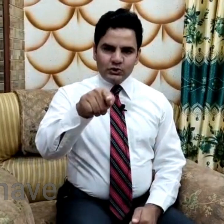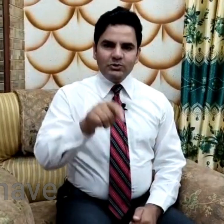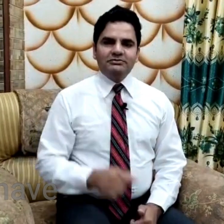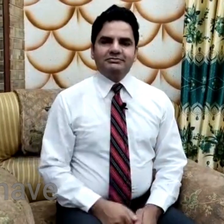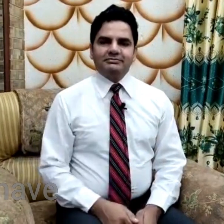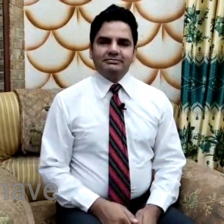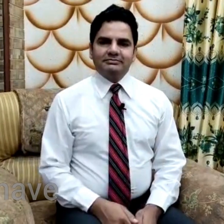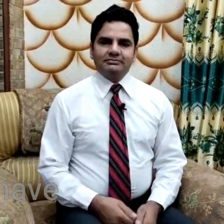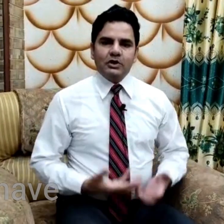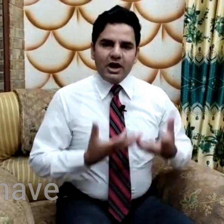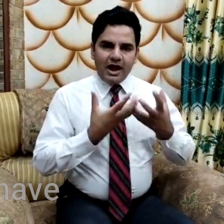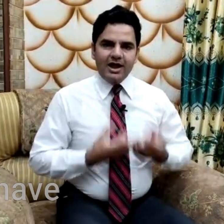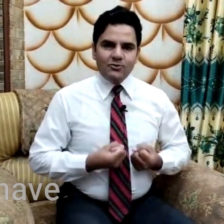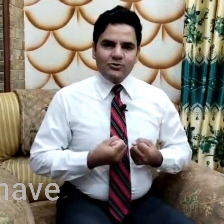you have,